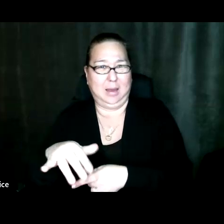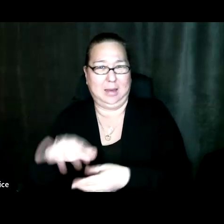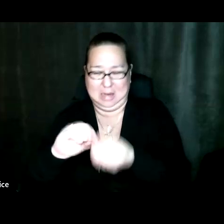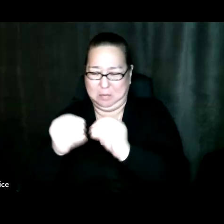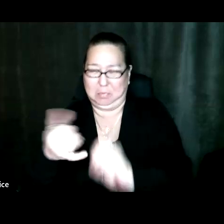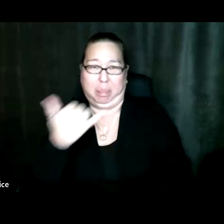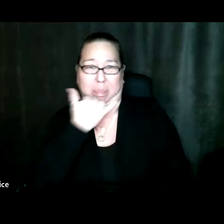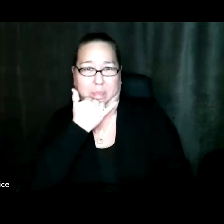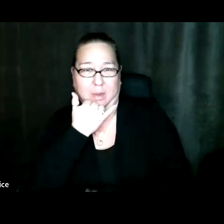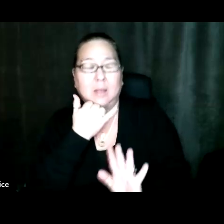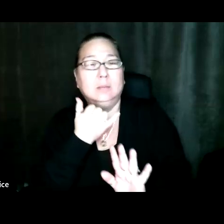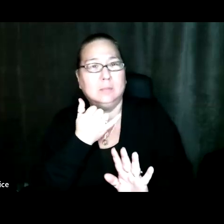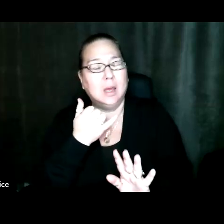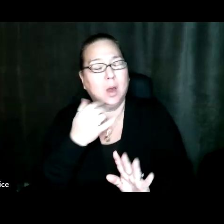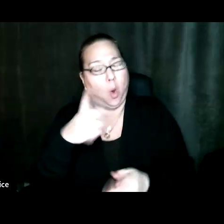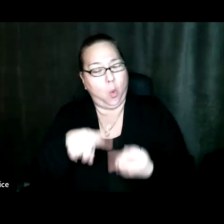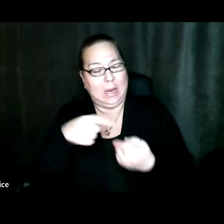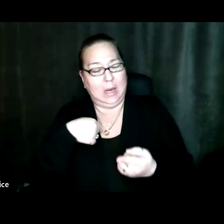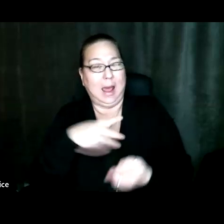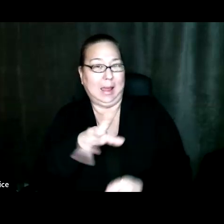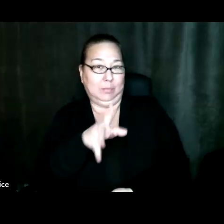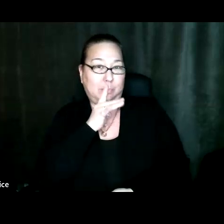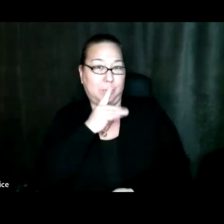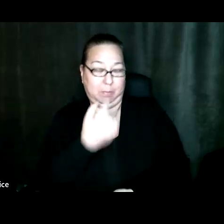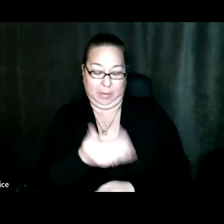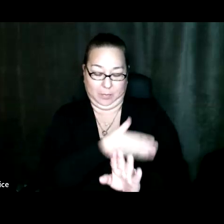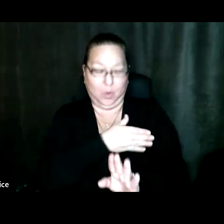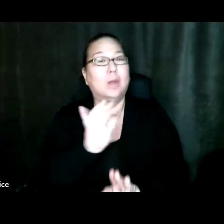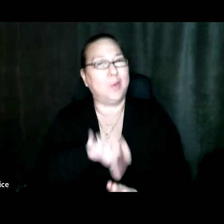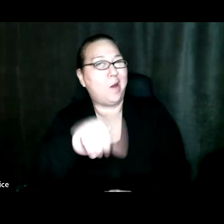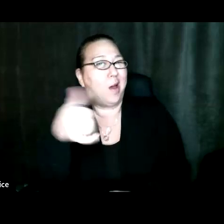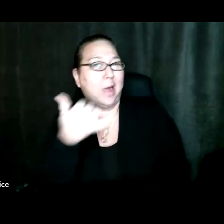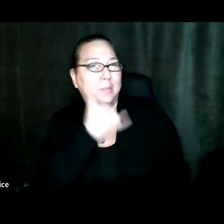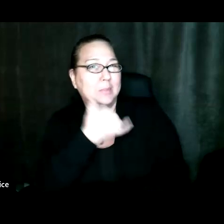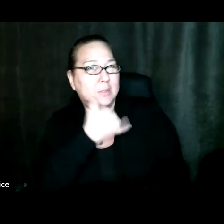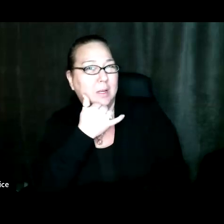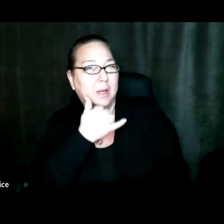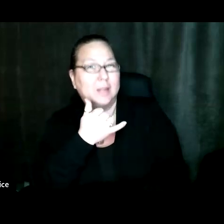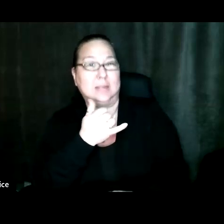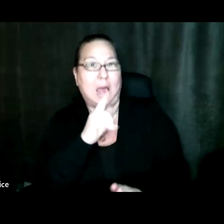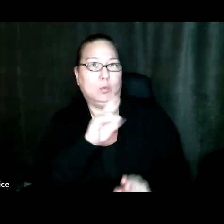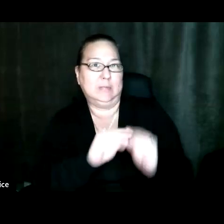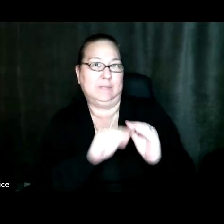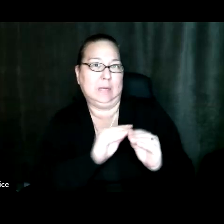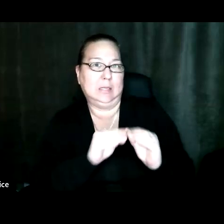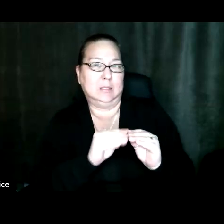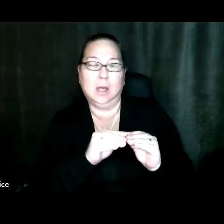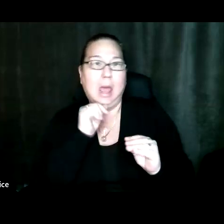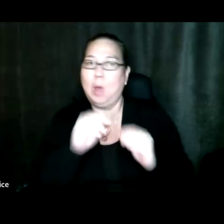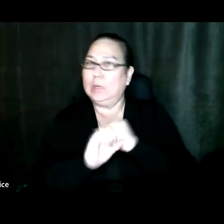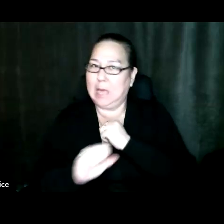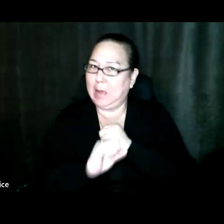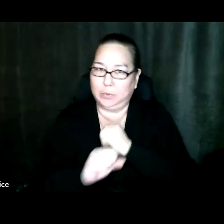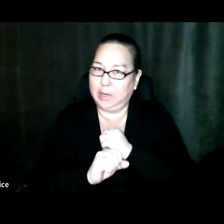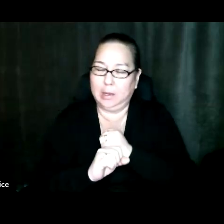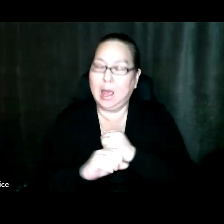despite the fact that the one that I mentioned was corrected, there were other mistakes that were subsequently corrected, but that was not advertised. And the list